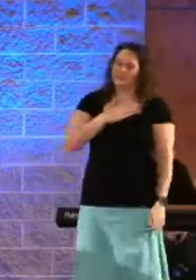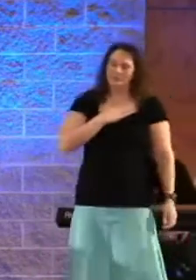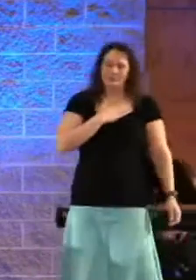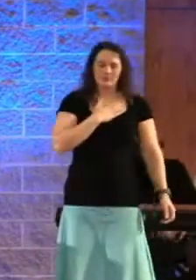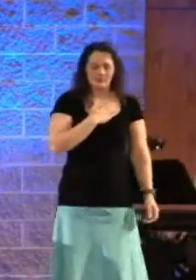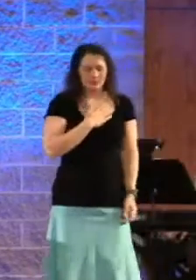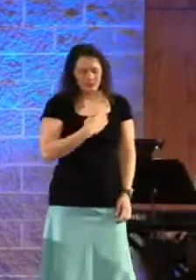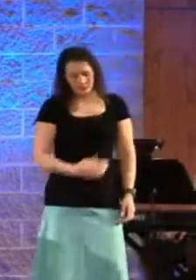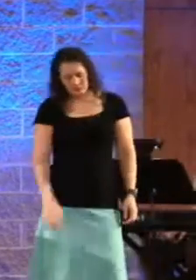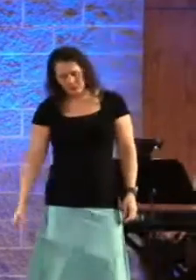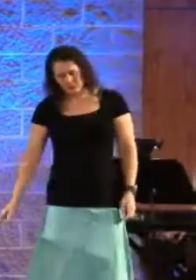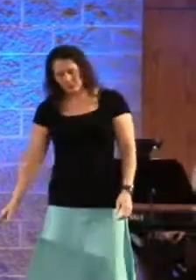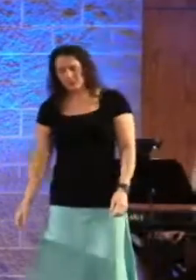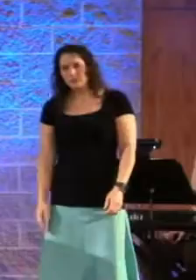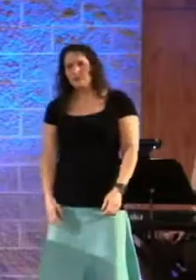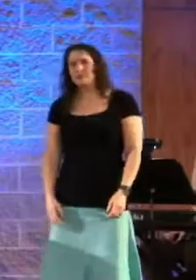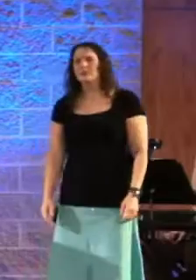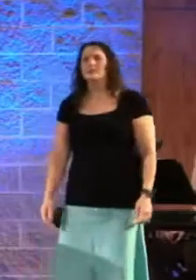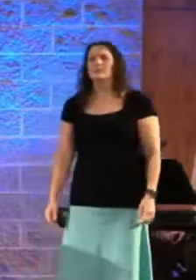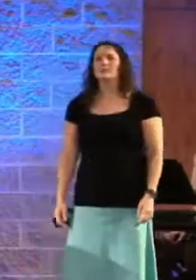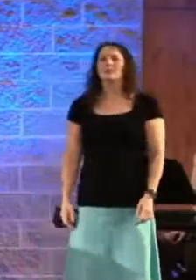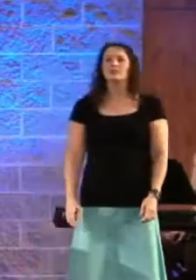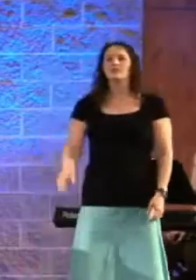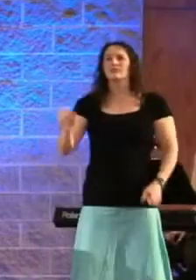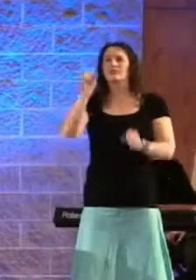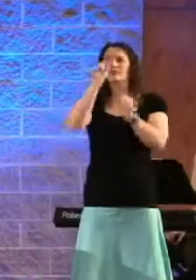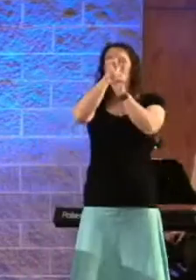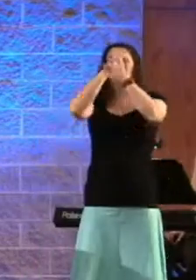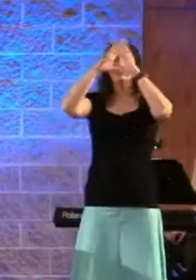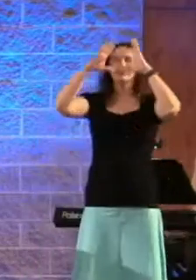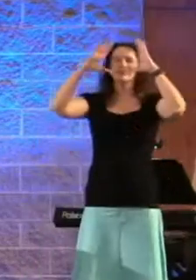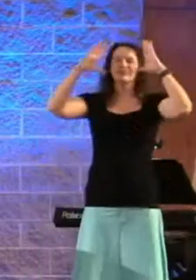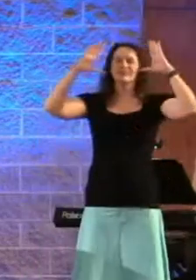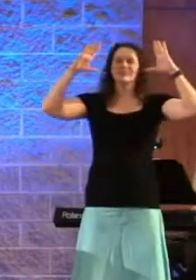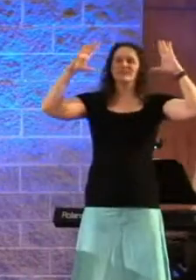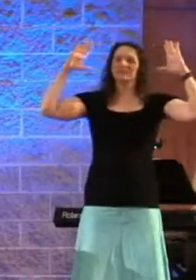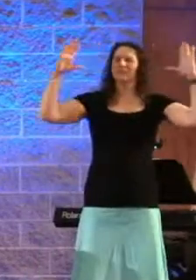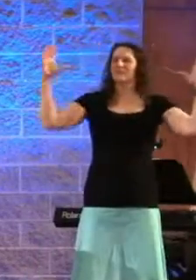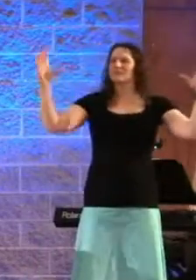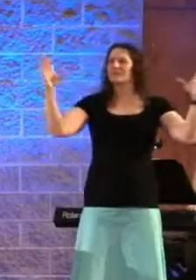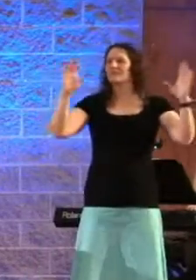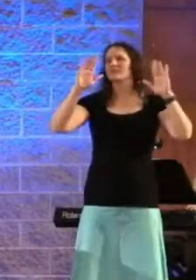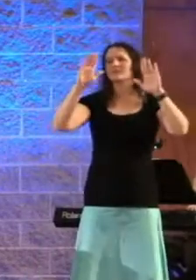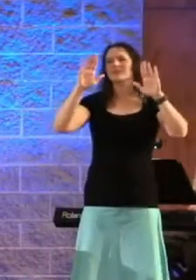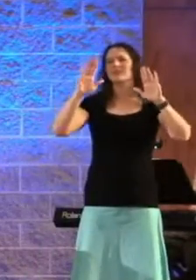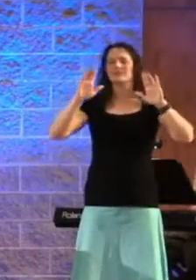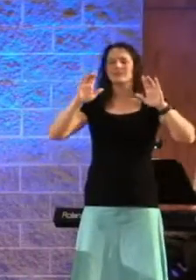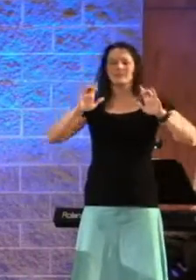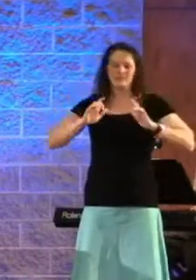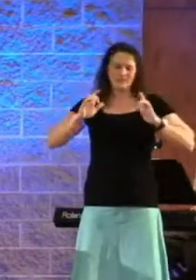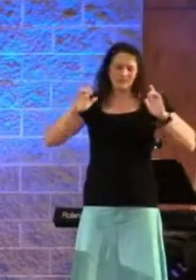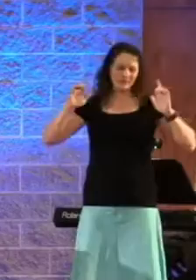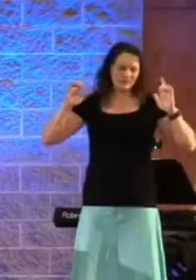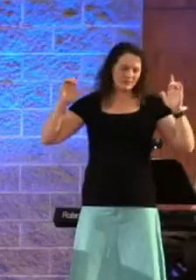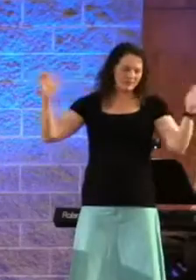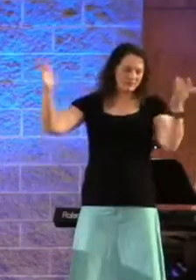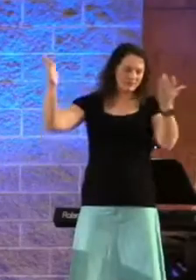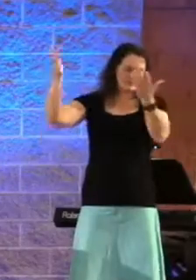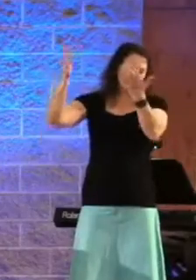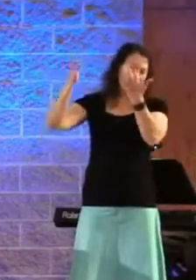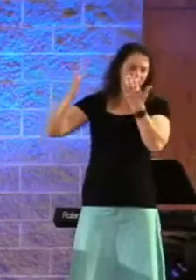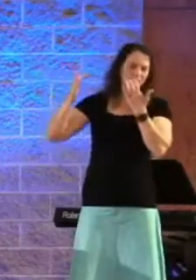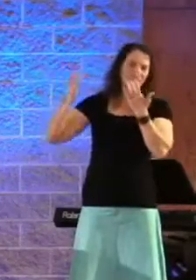Who could imagine so great a mercy? What heart